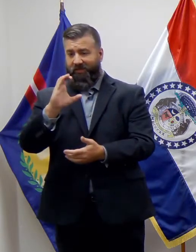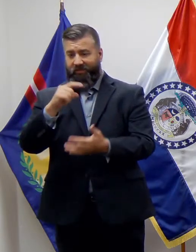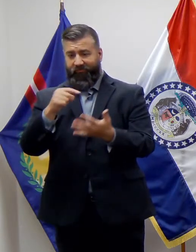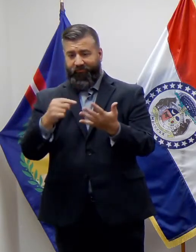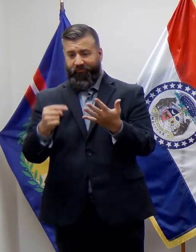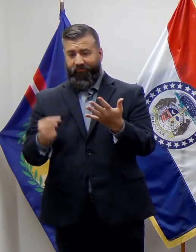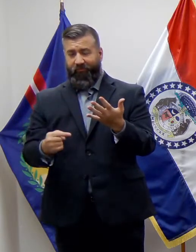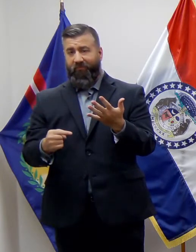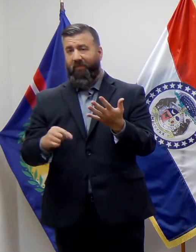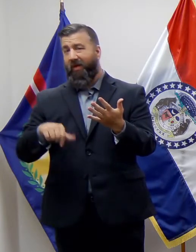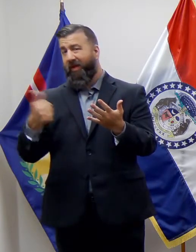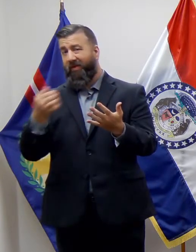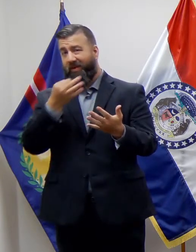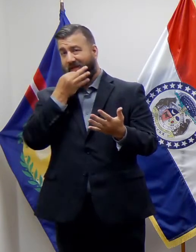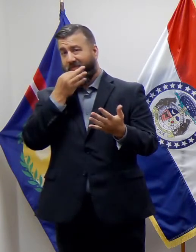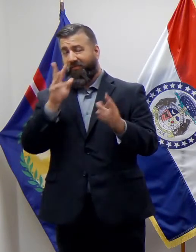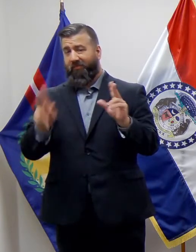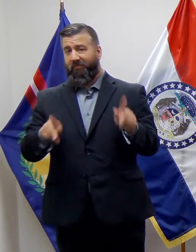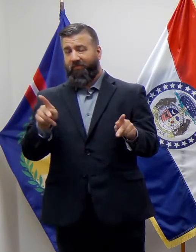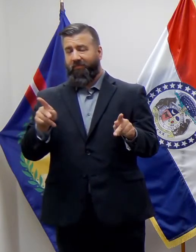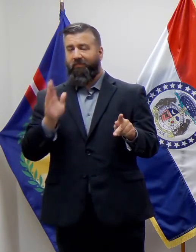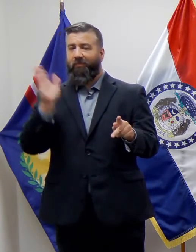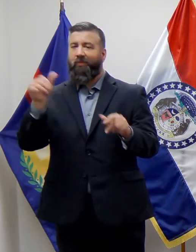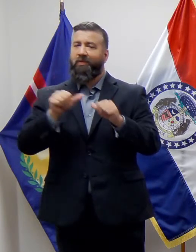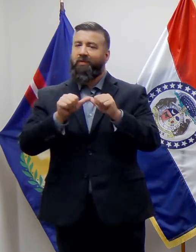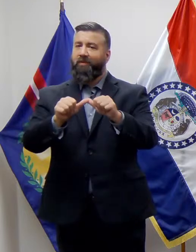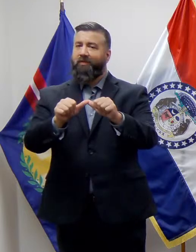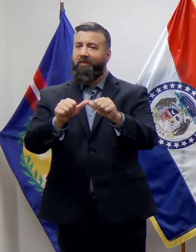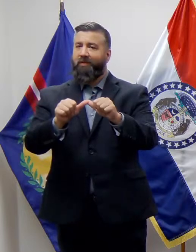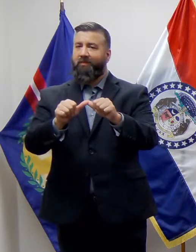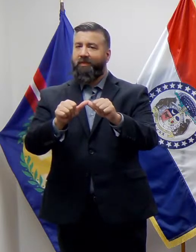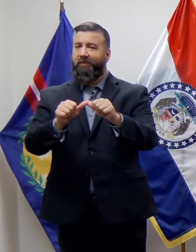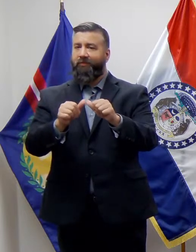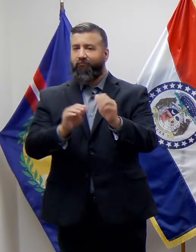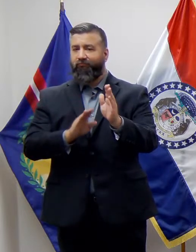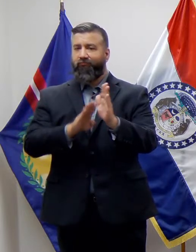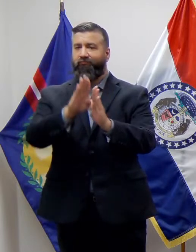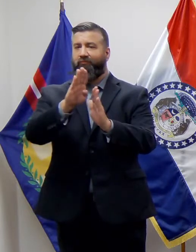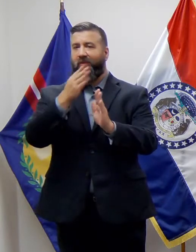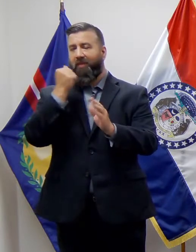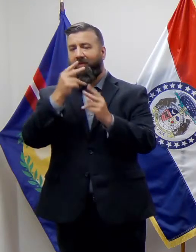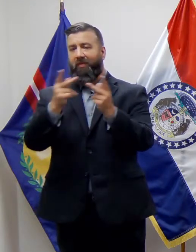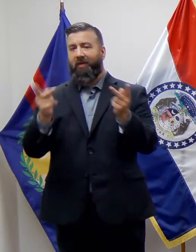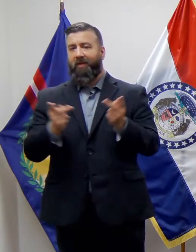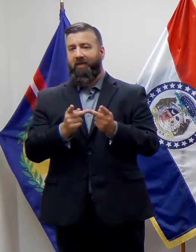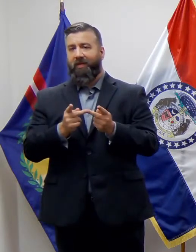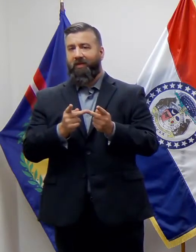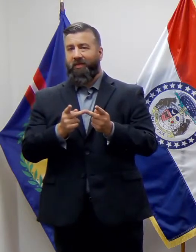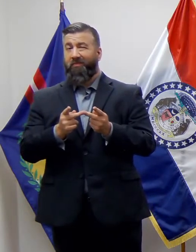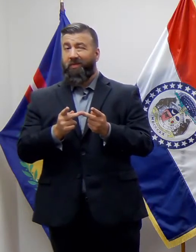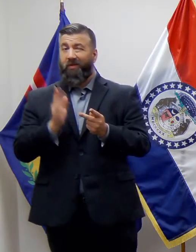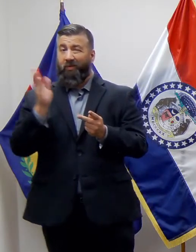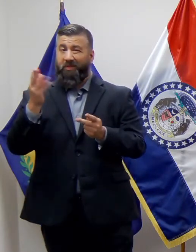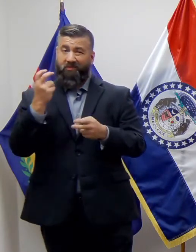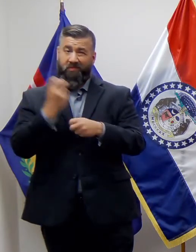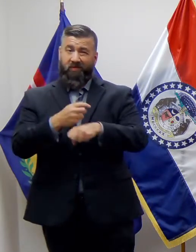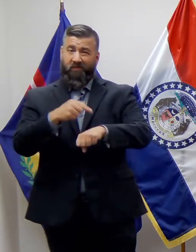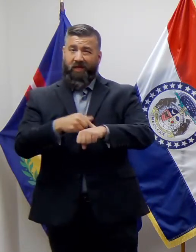and all the other experts, then we will continue to be in a better spot. But we are headed for some tough times.